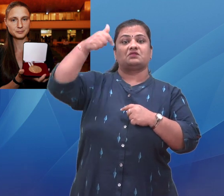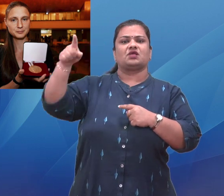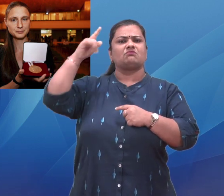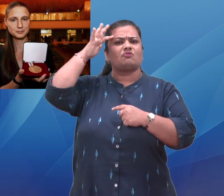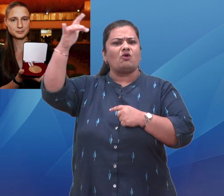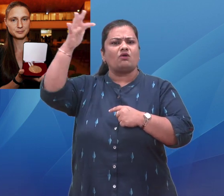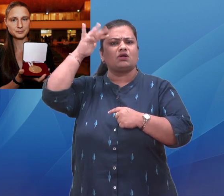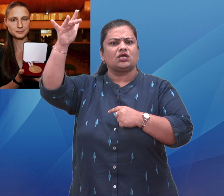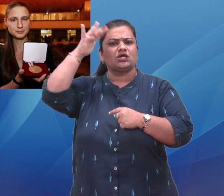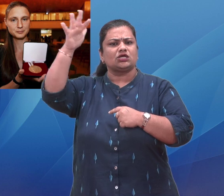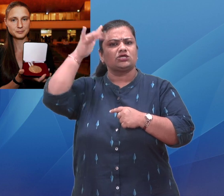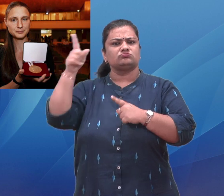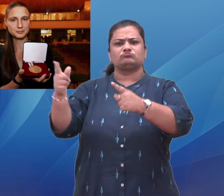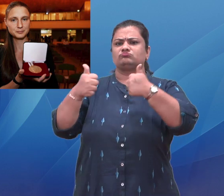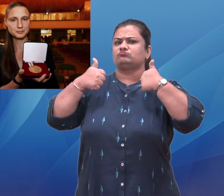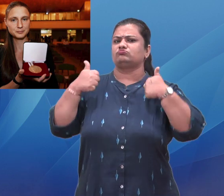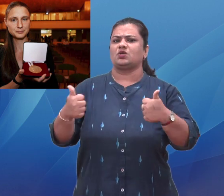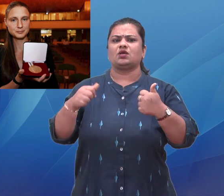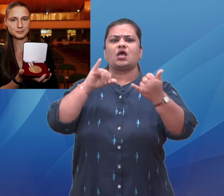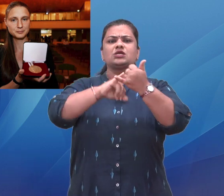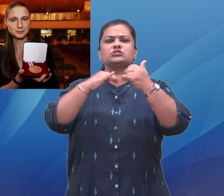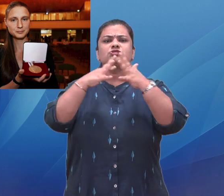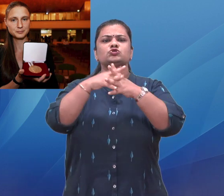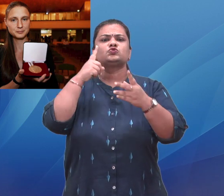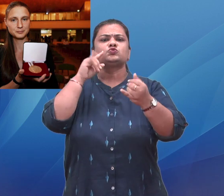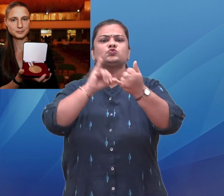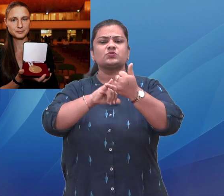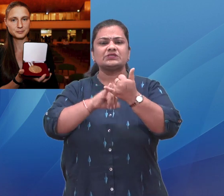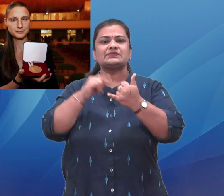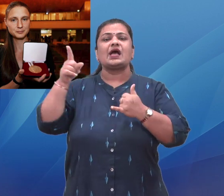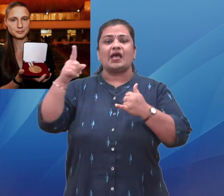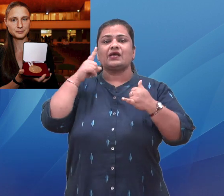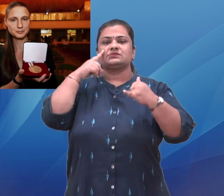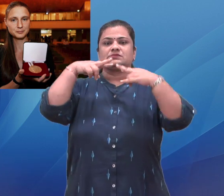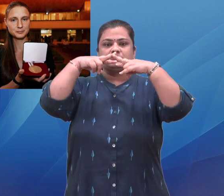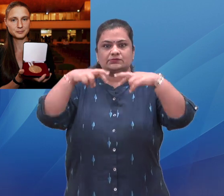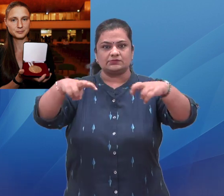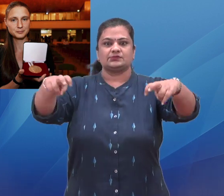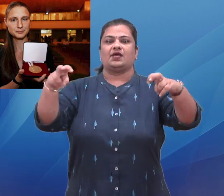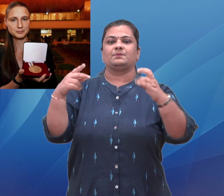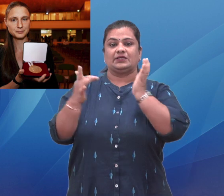honored for her work on the densest packing of identical spheres in 8 dimensions.